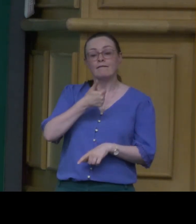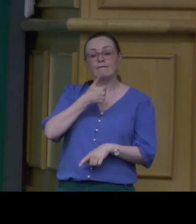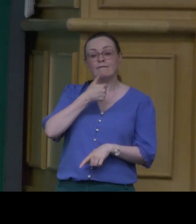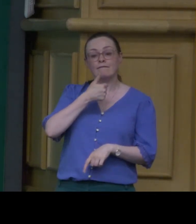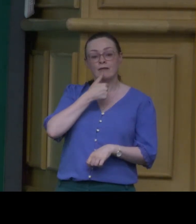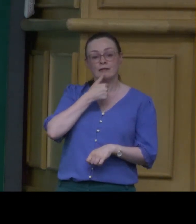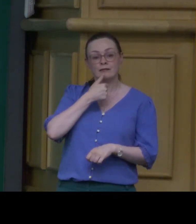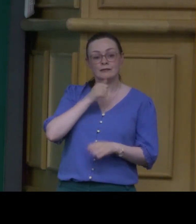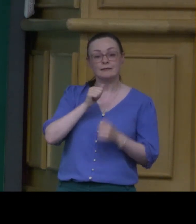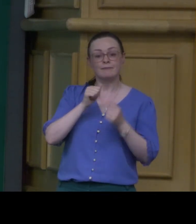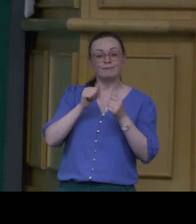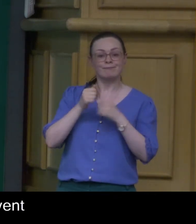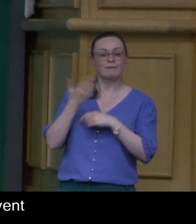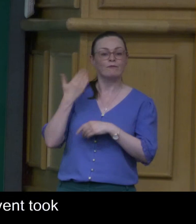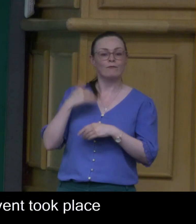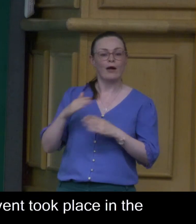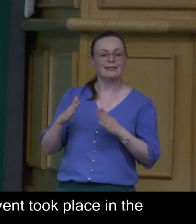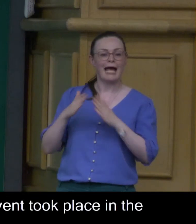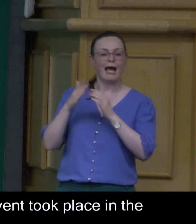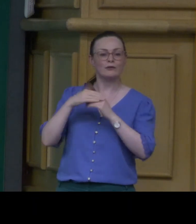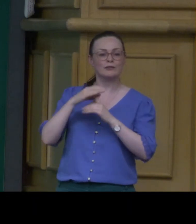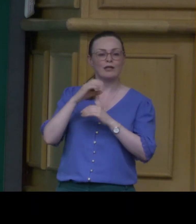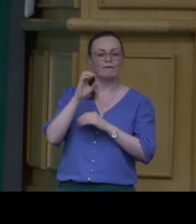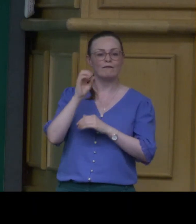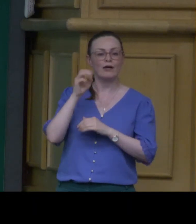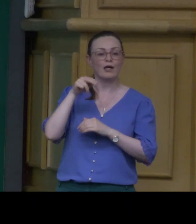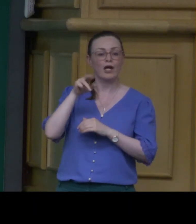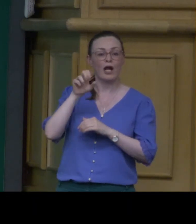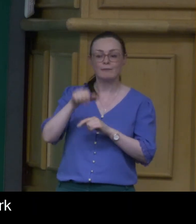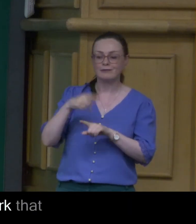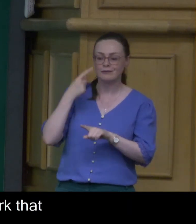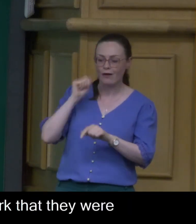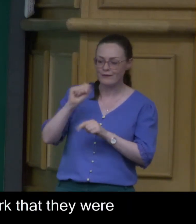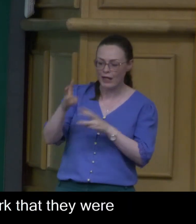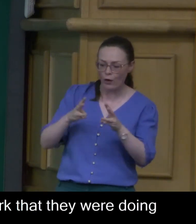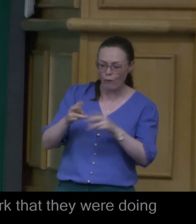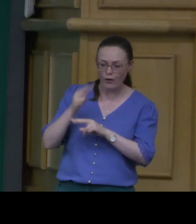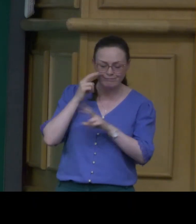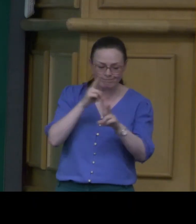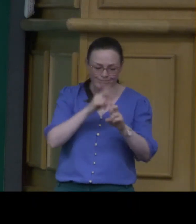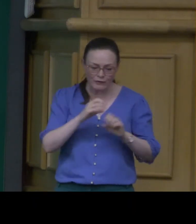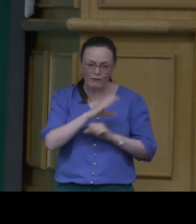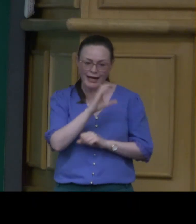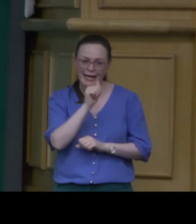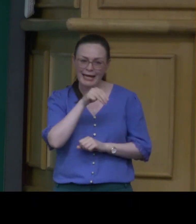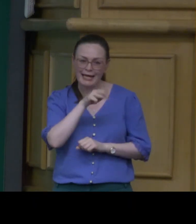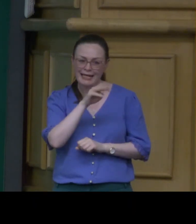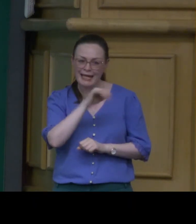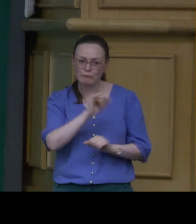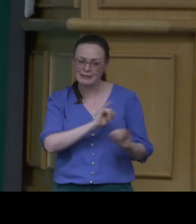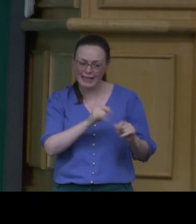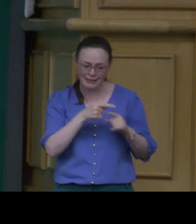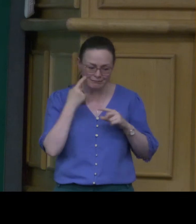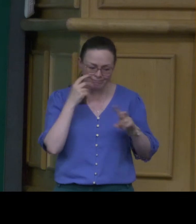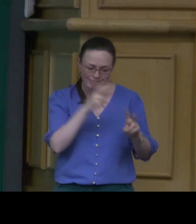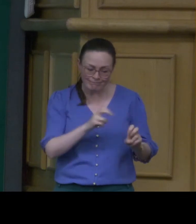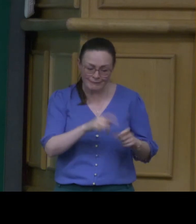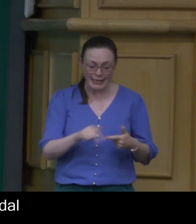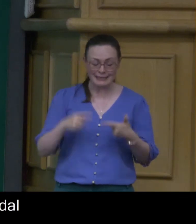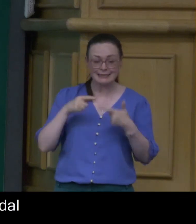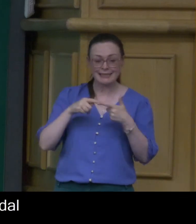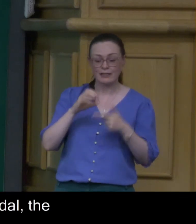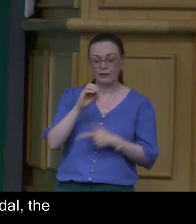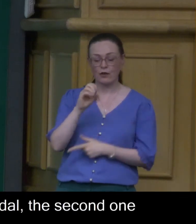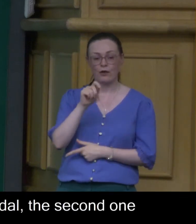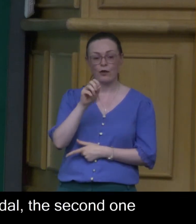place in the House of Commons as a result of the work that they were doing looking into the Cambridge Analytica scandal. The second one was in